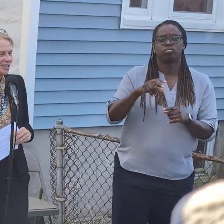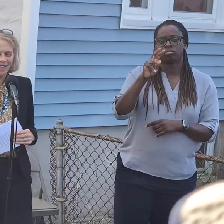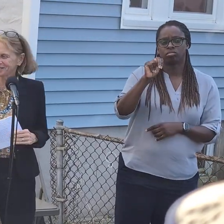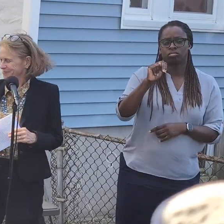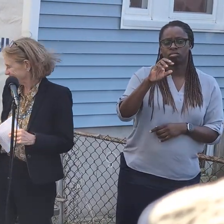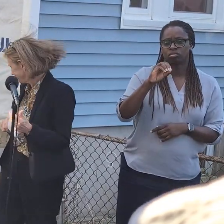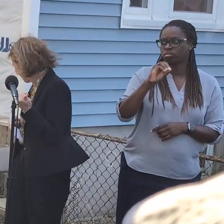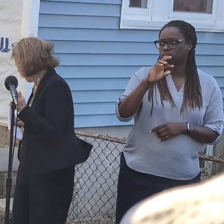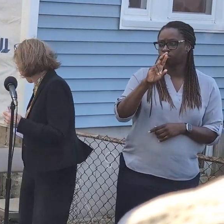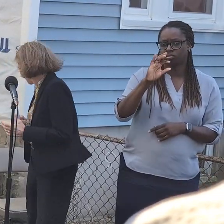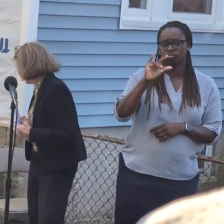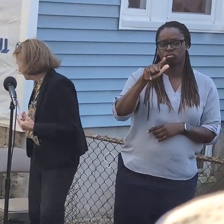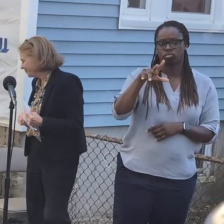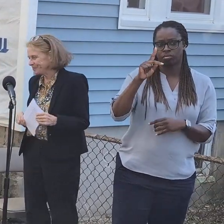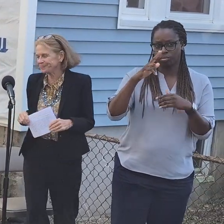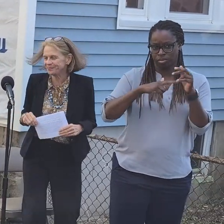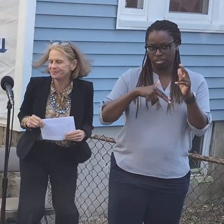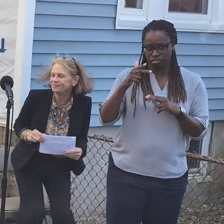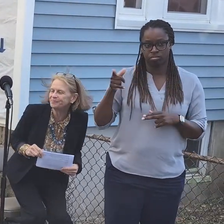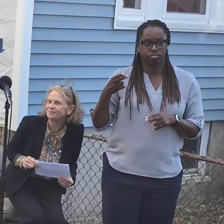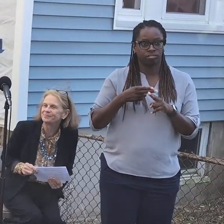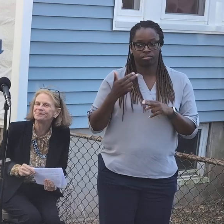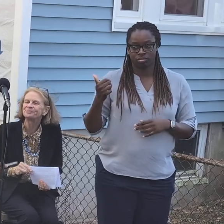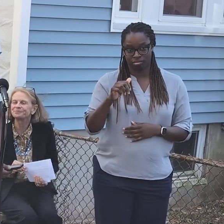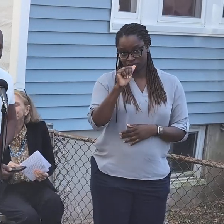recent project.